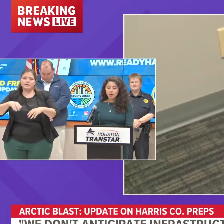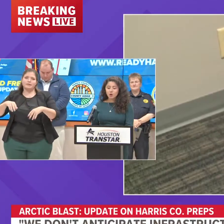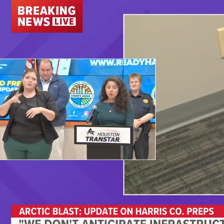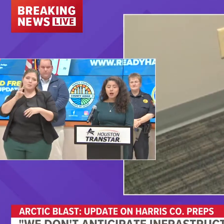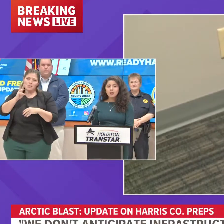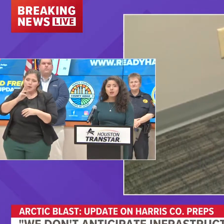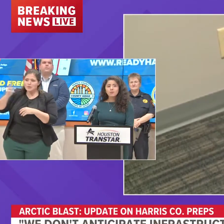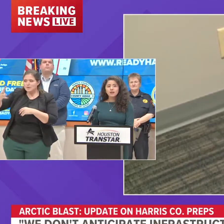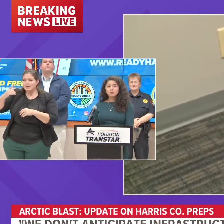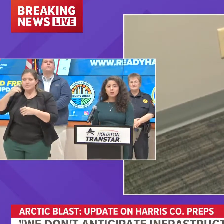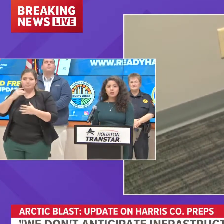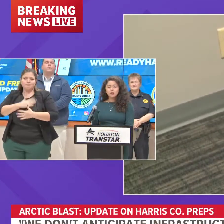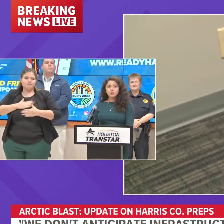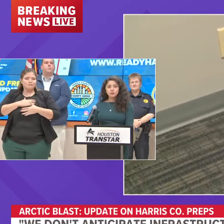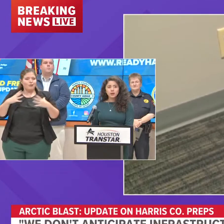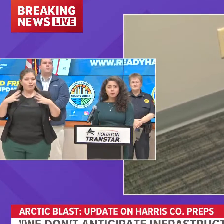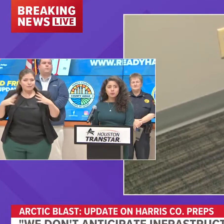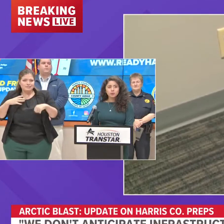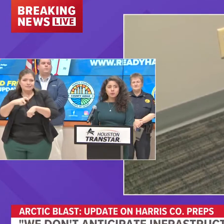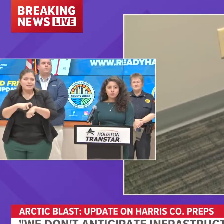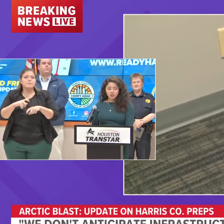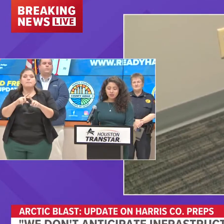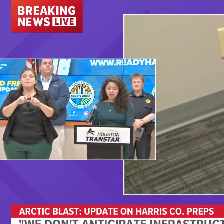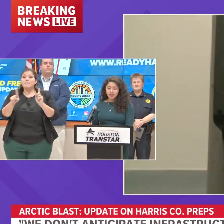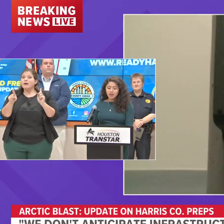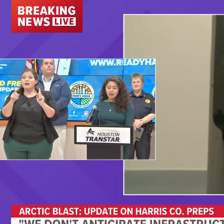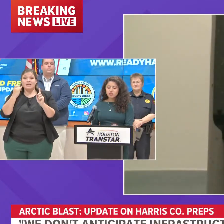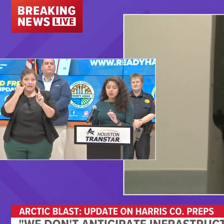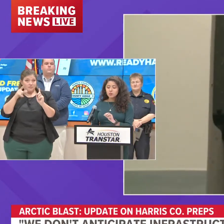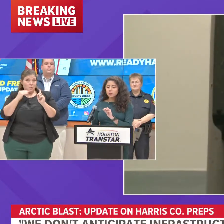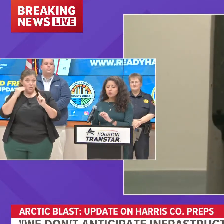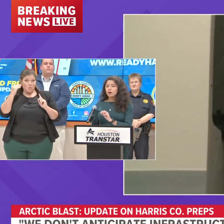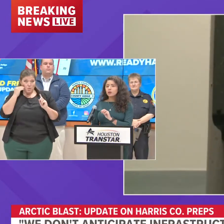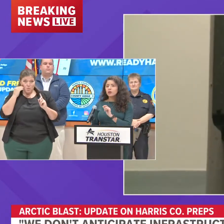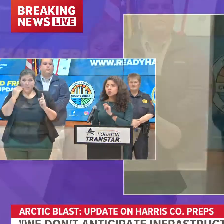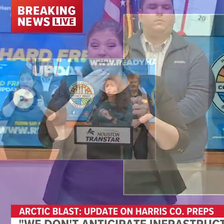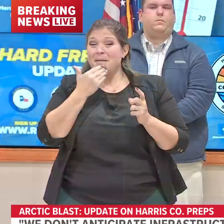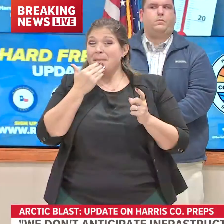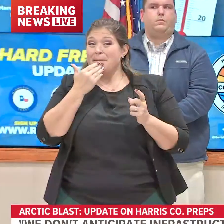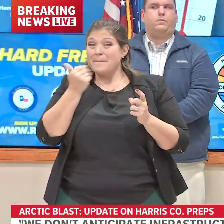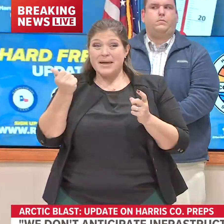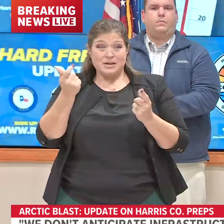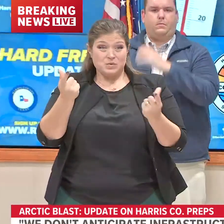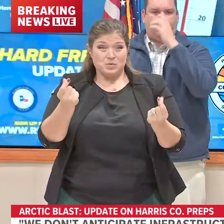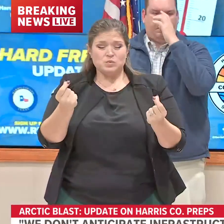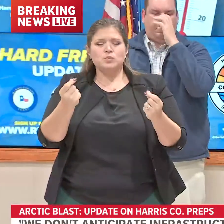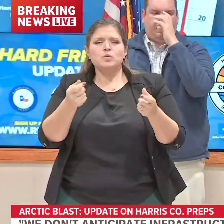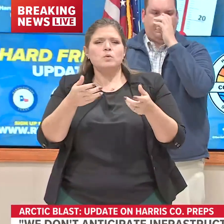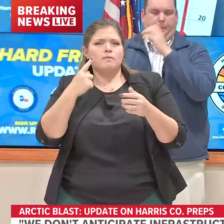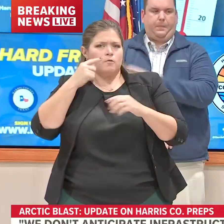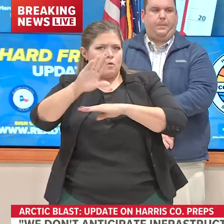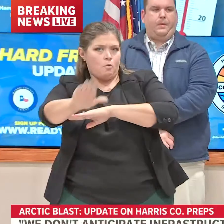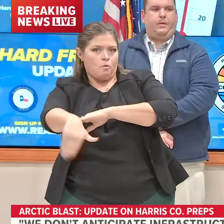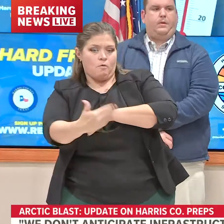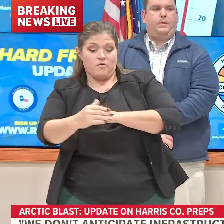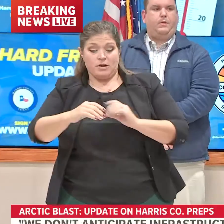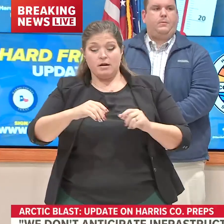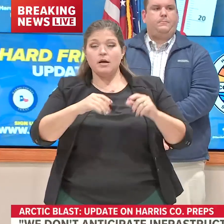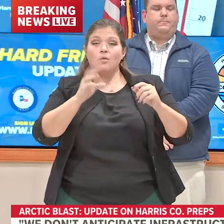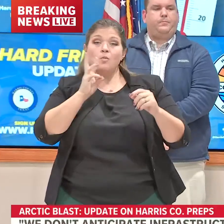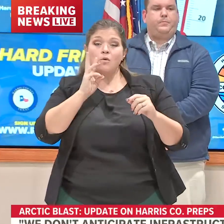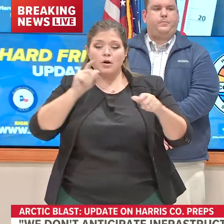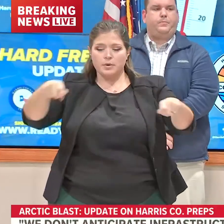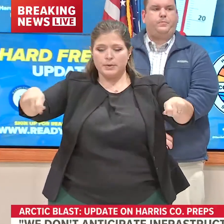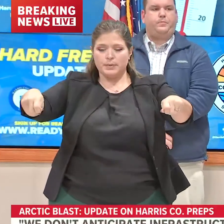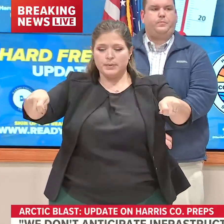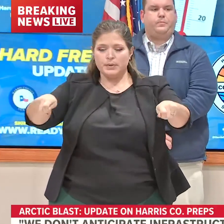you're staying home, the best way to keep the pipes from freezing is to keep the water trickling. Overnight is when it's going to be particularly cold,